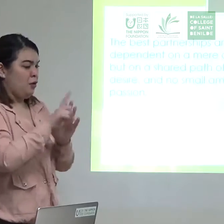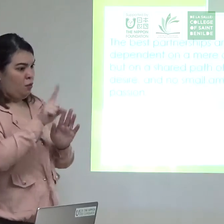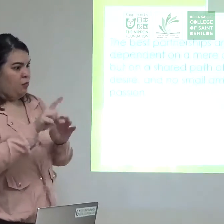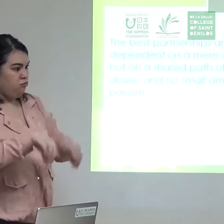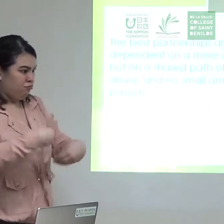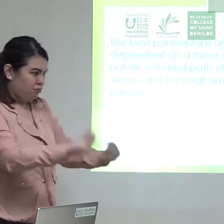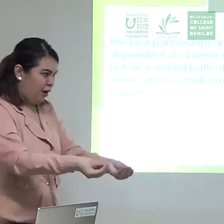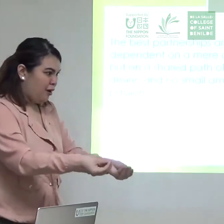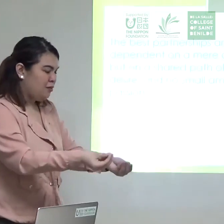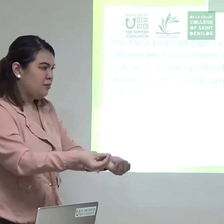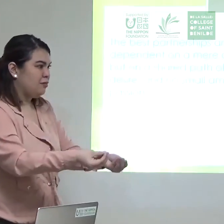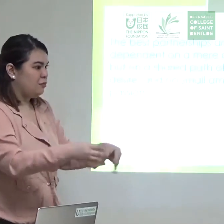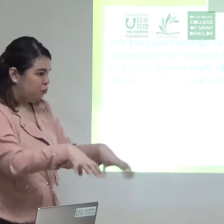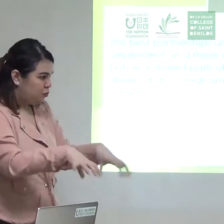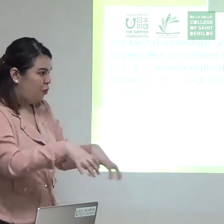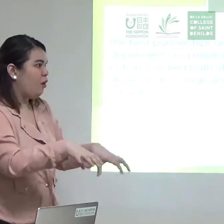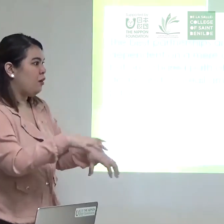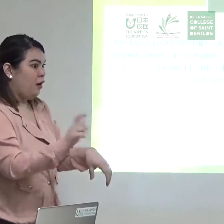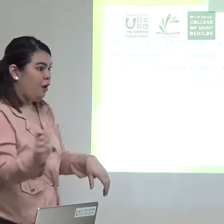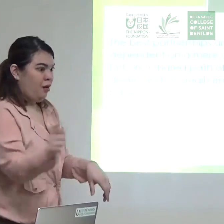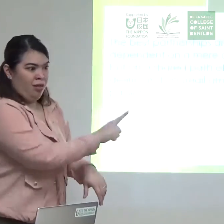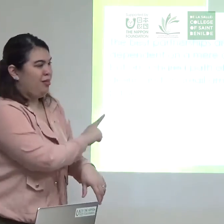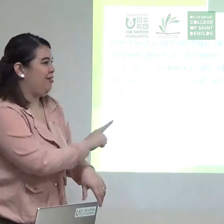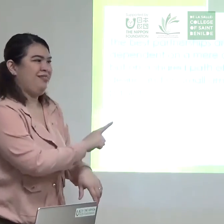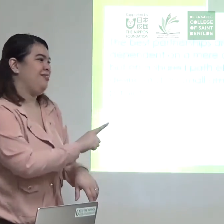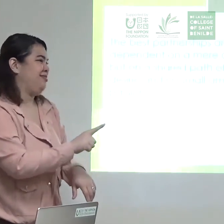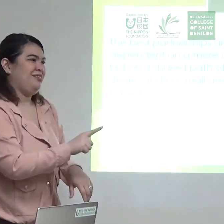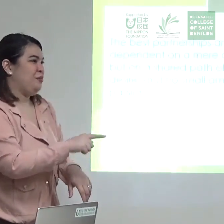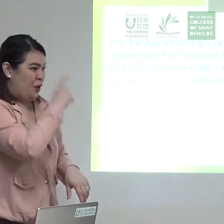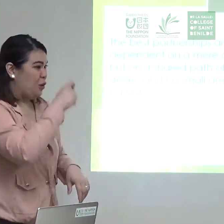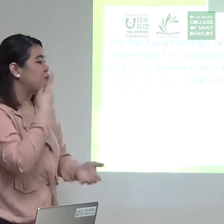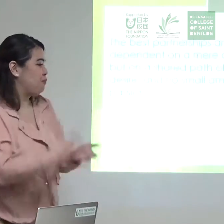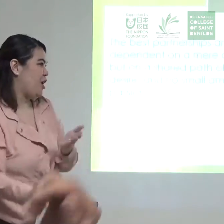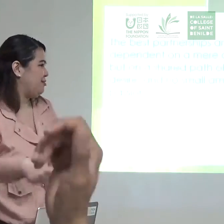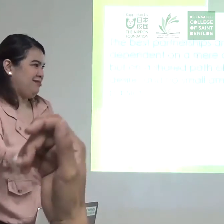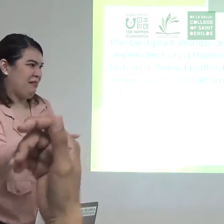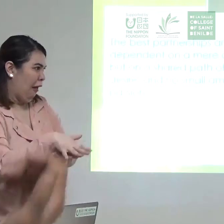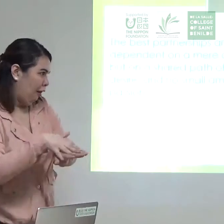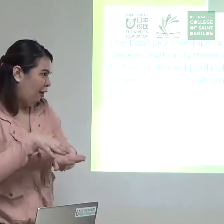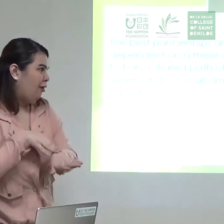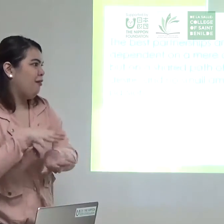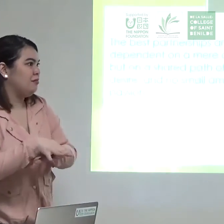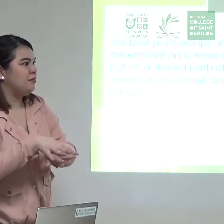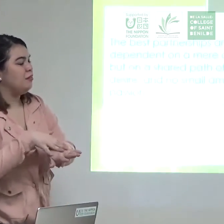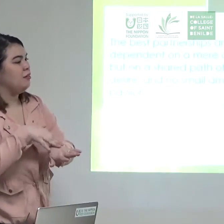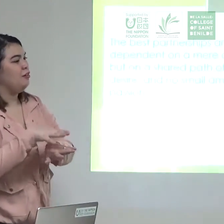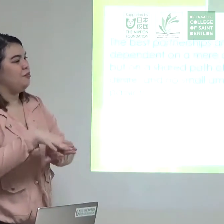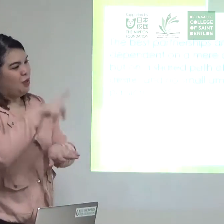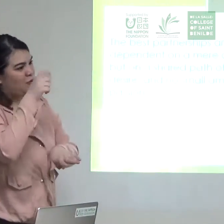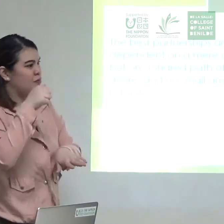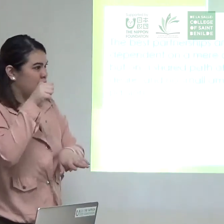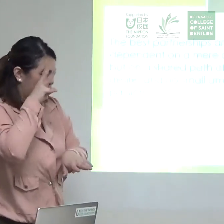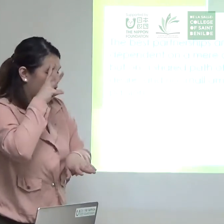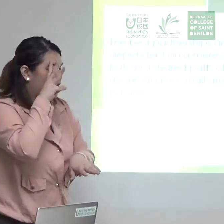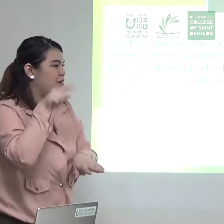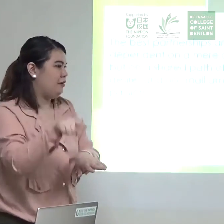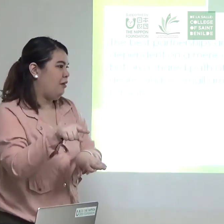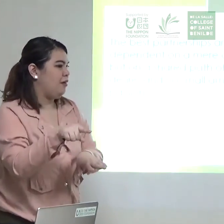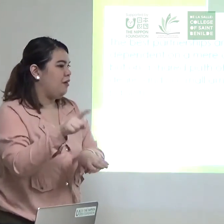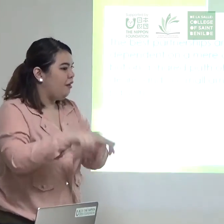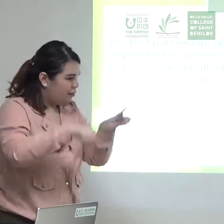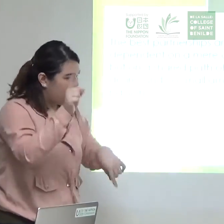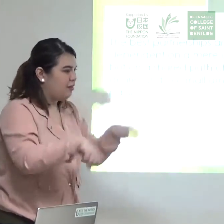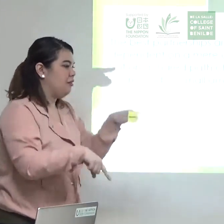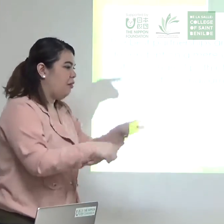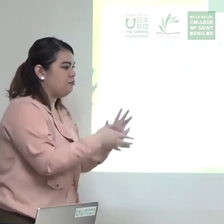task true to all because we're all aware of the